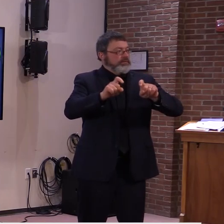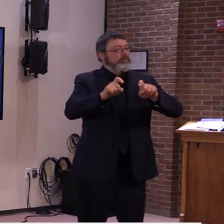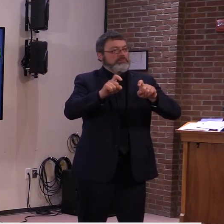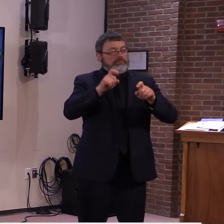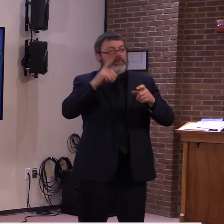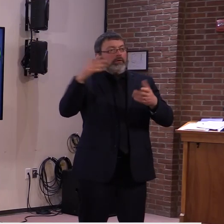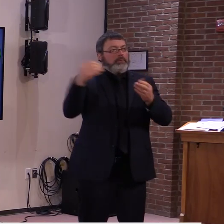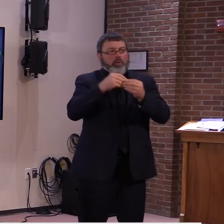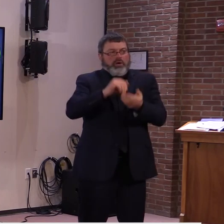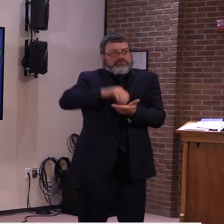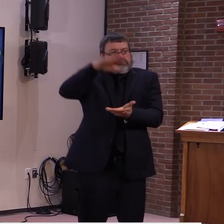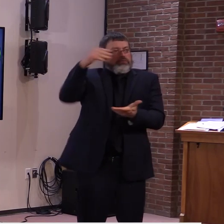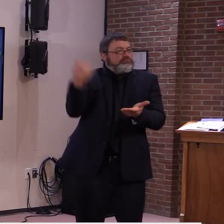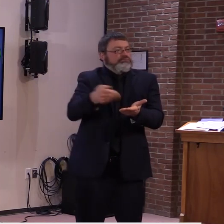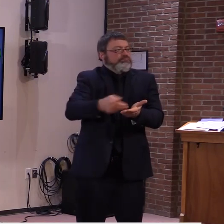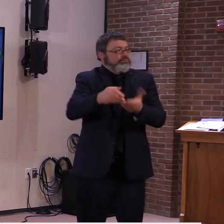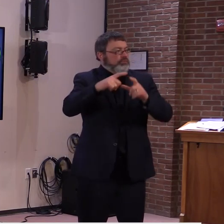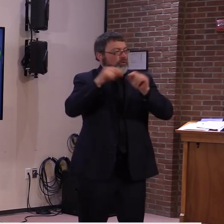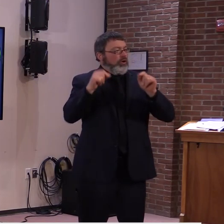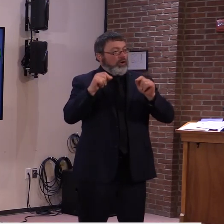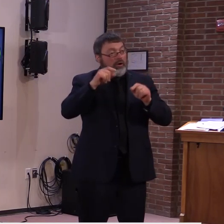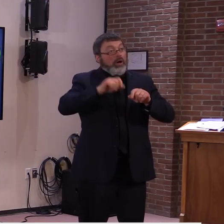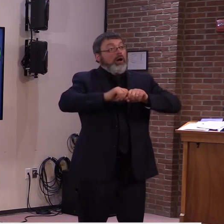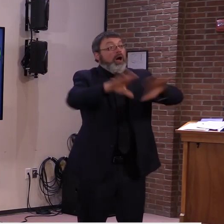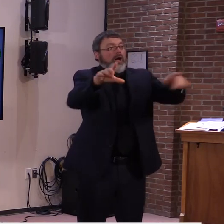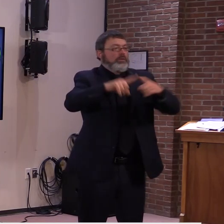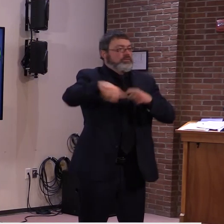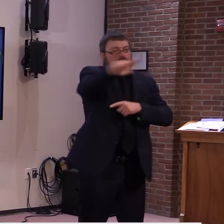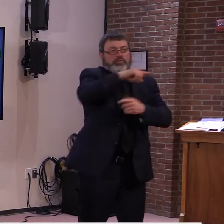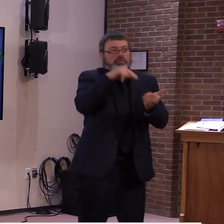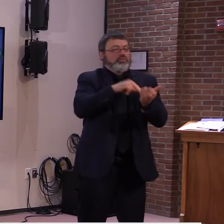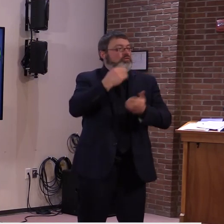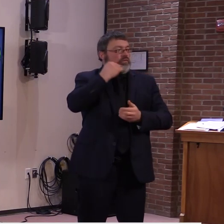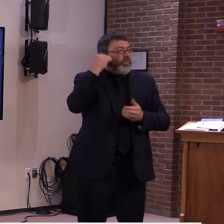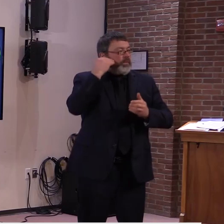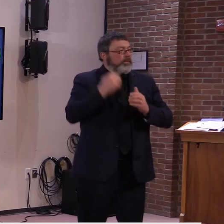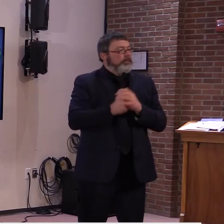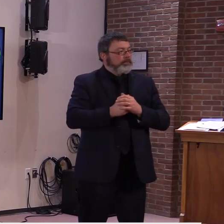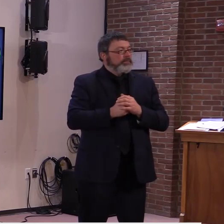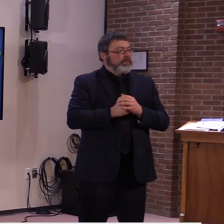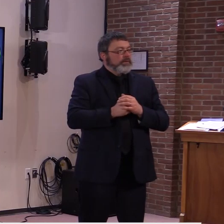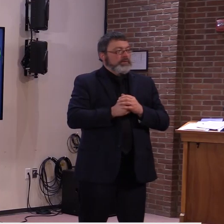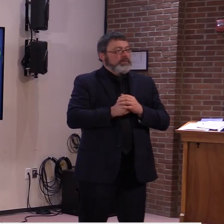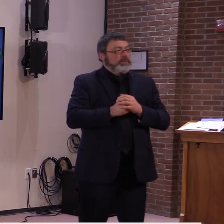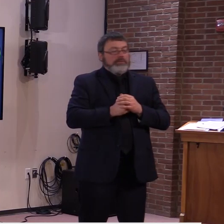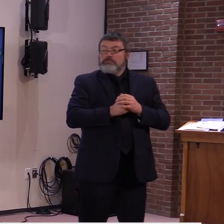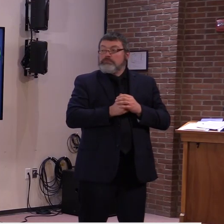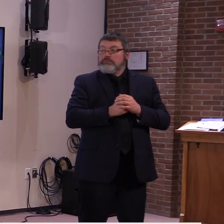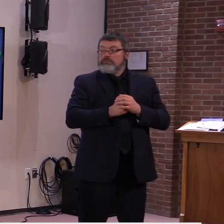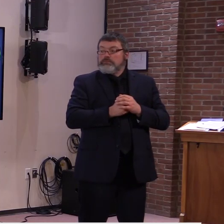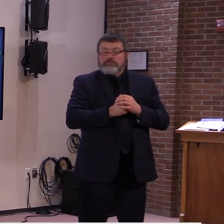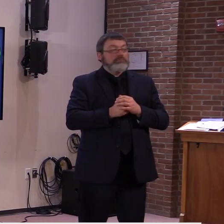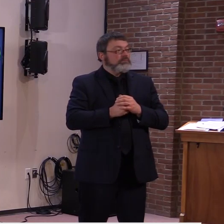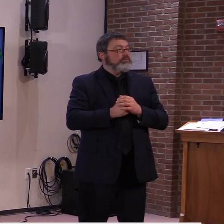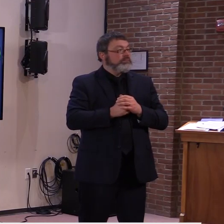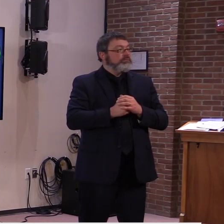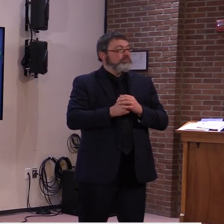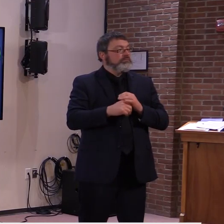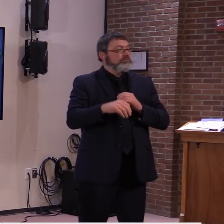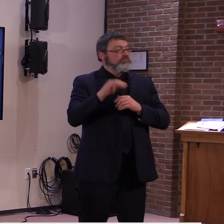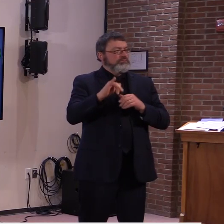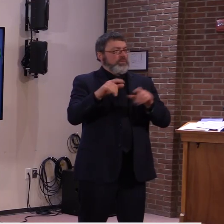nursing facilities. In addition to daily antigen testing, we'll implement once weekly